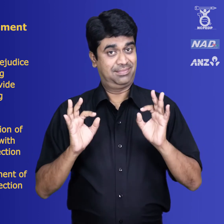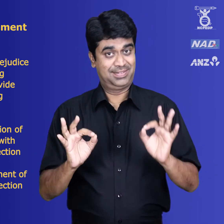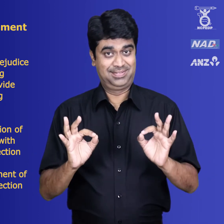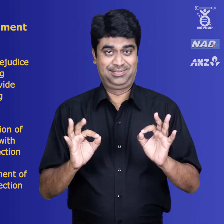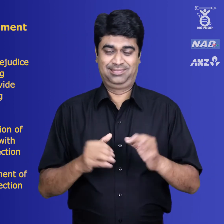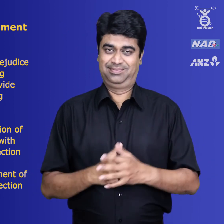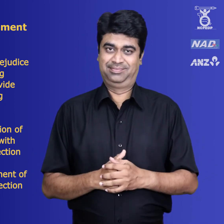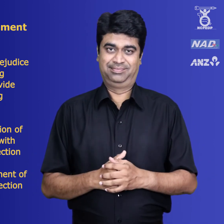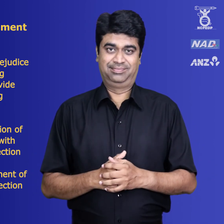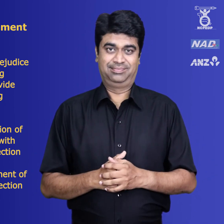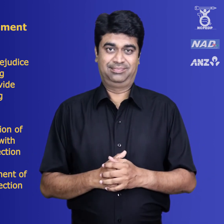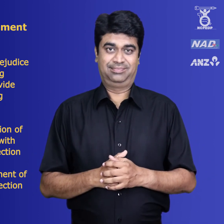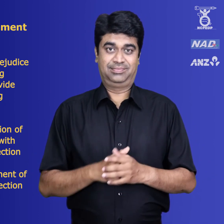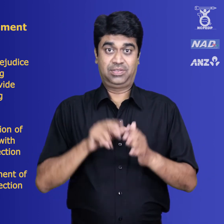section 88.